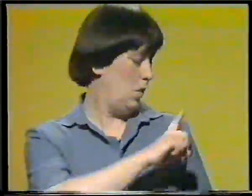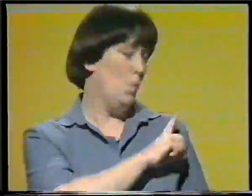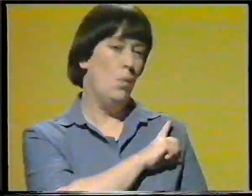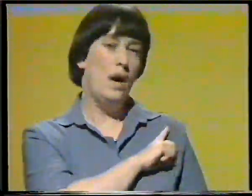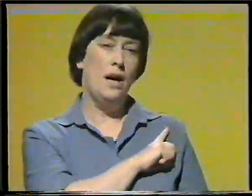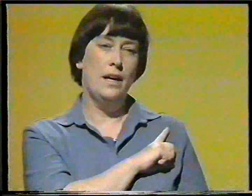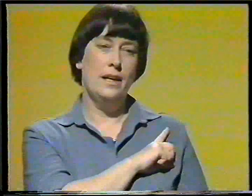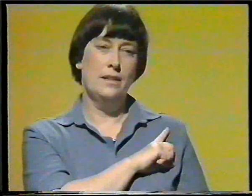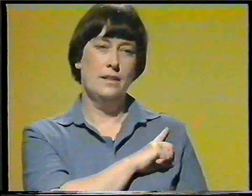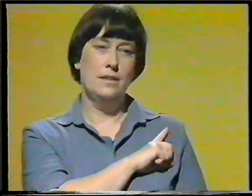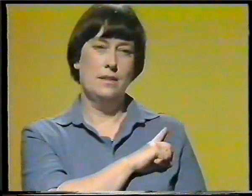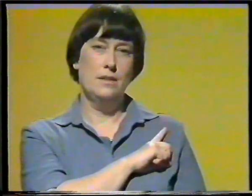Why?